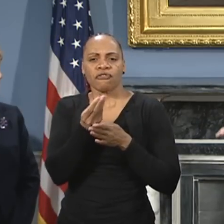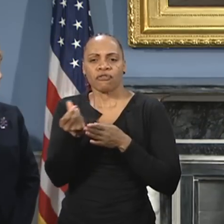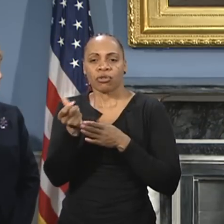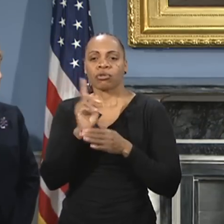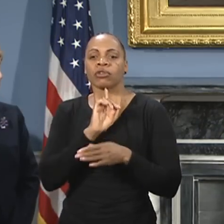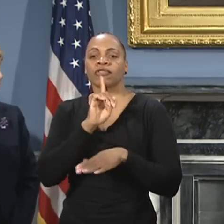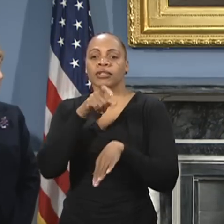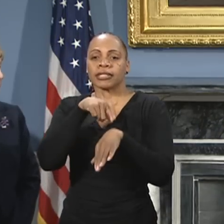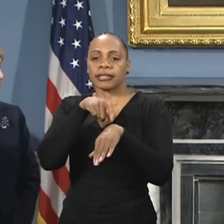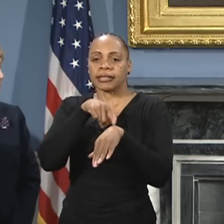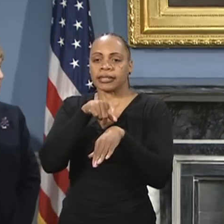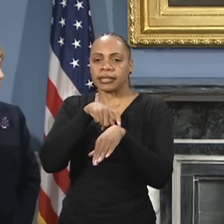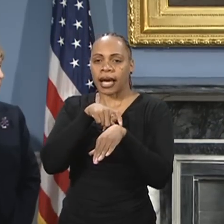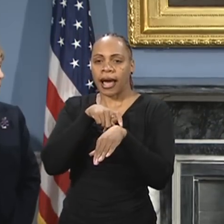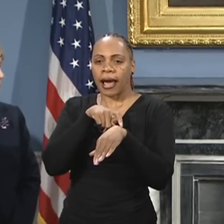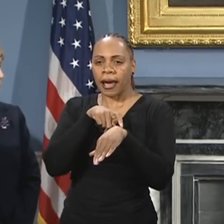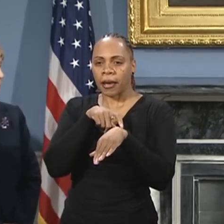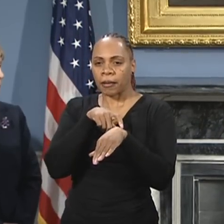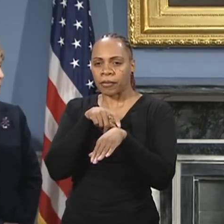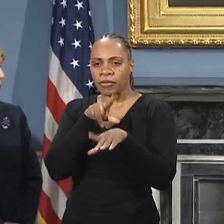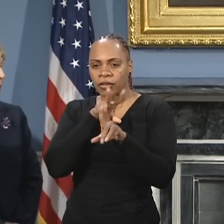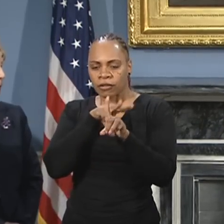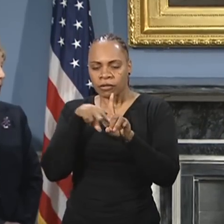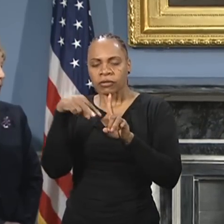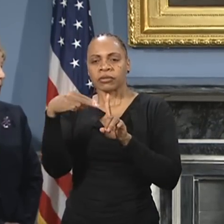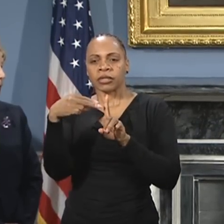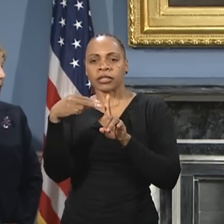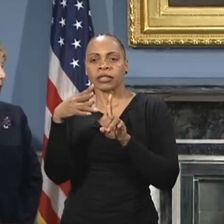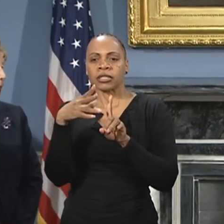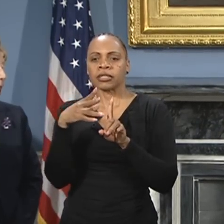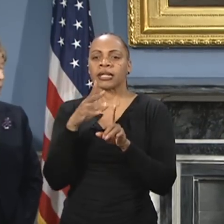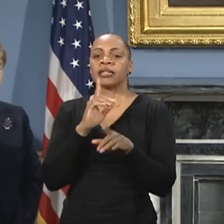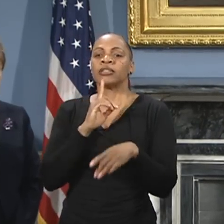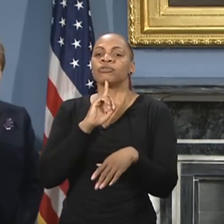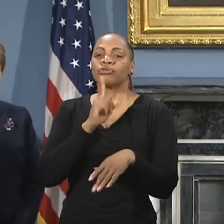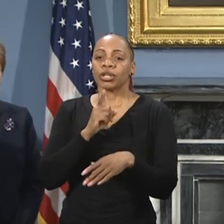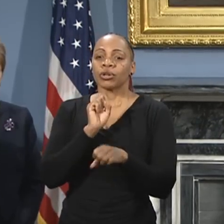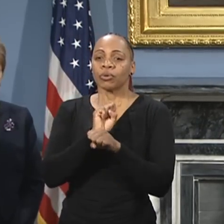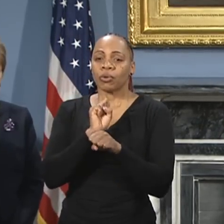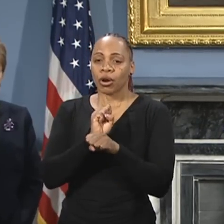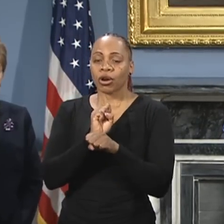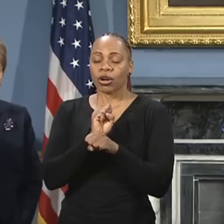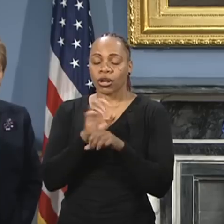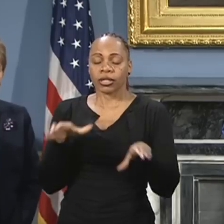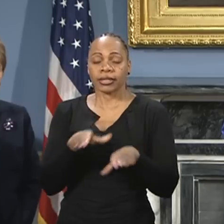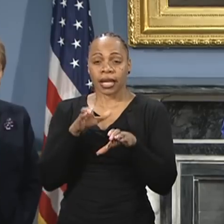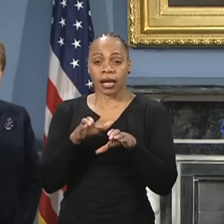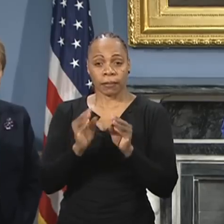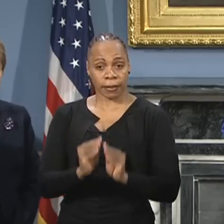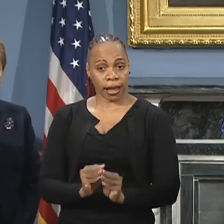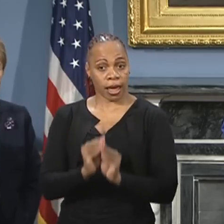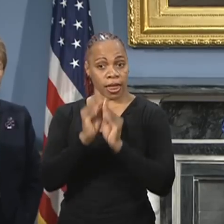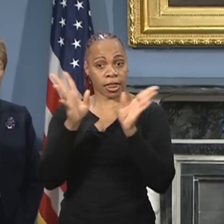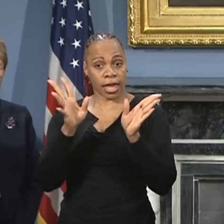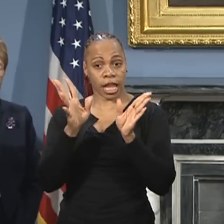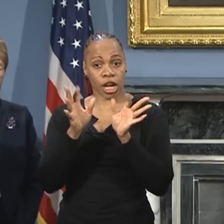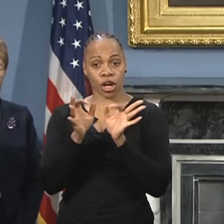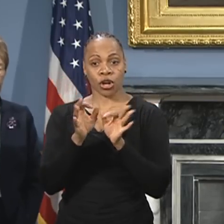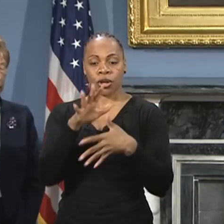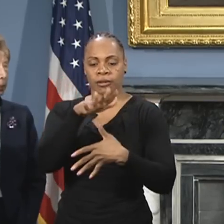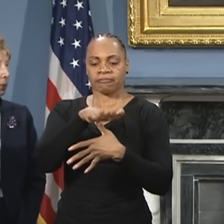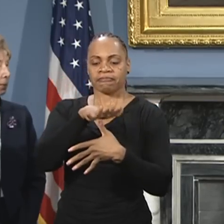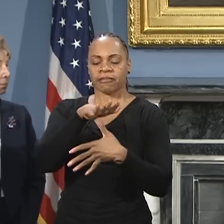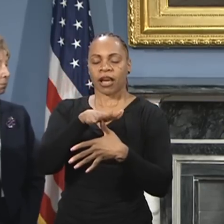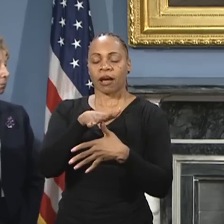Staten Island, and I thought, in general, there was some good work being done. But let's clarify, that's on the primary roads. I want to make this point. I am learning about